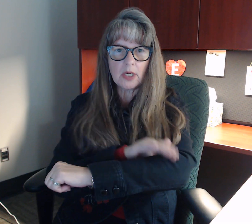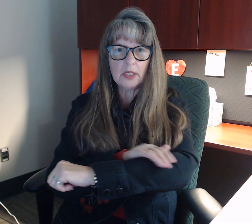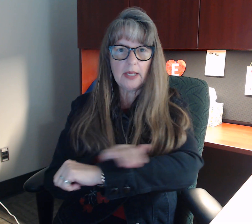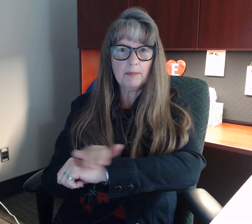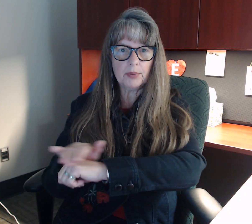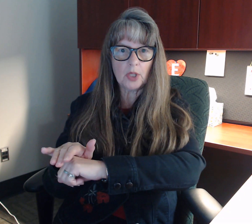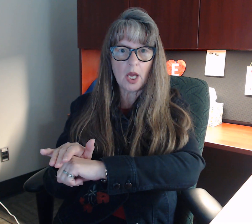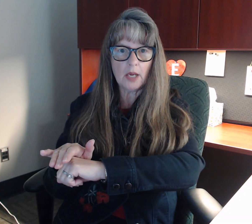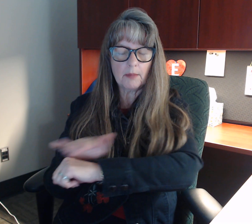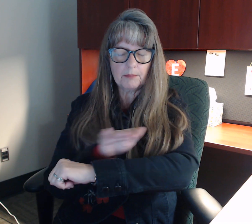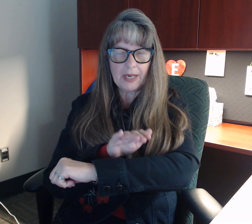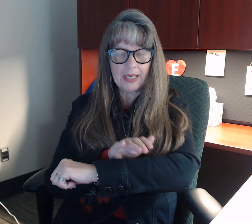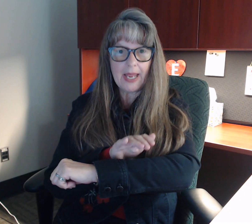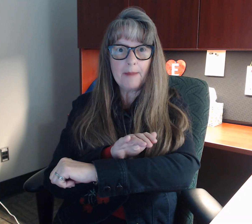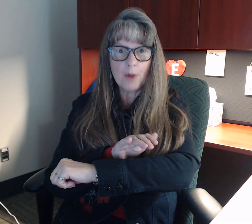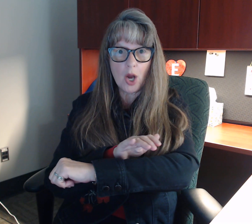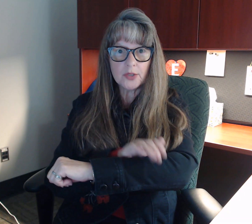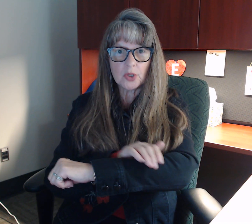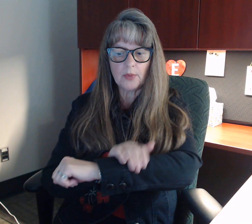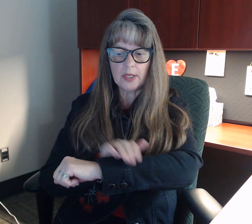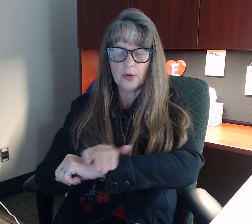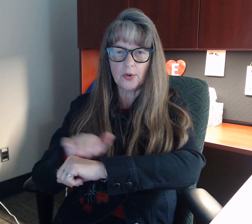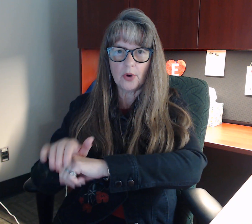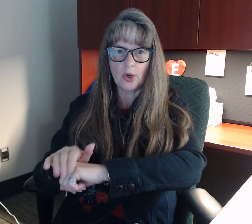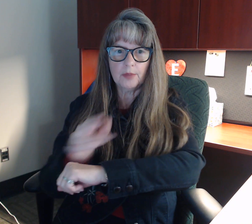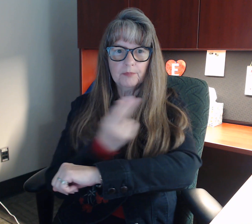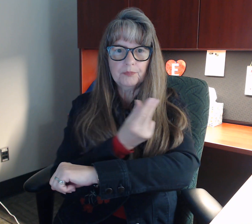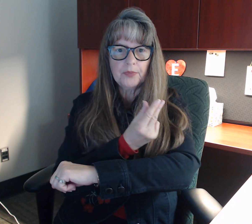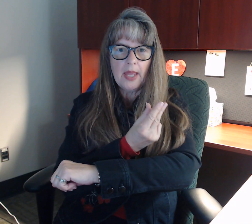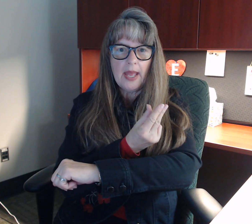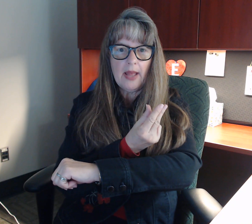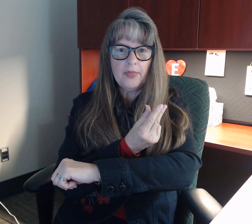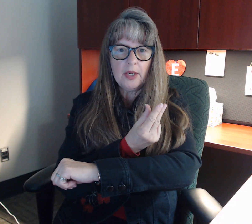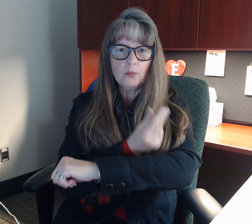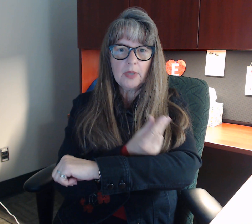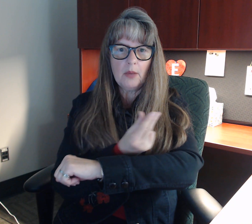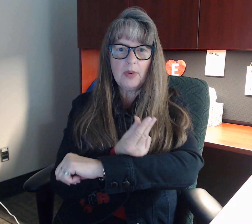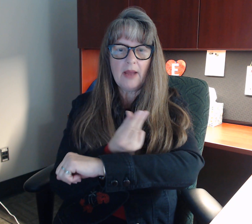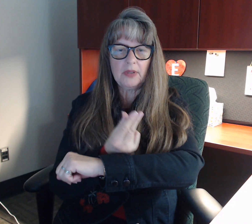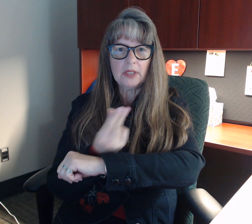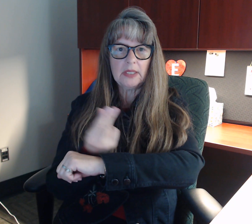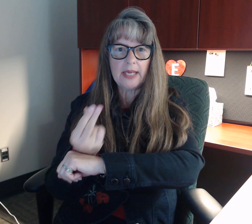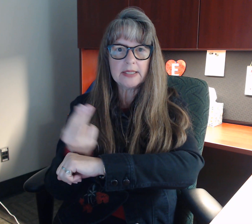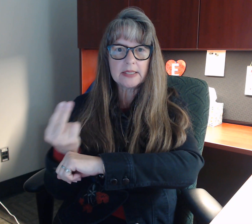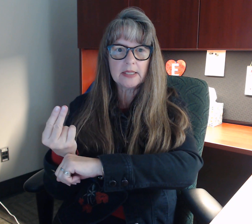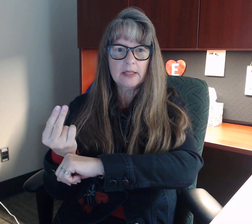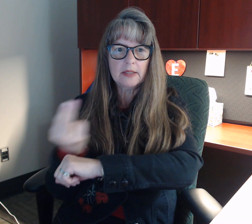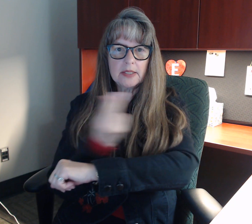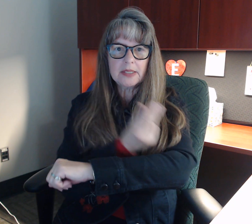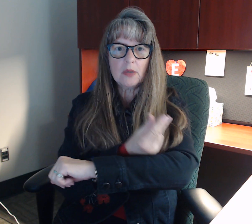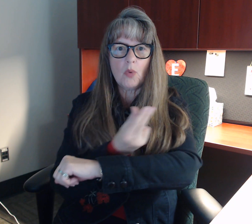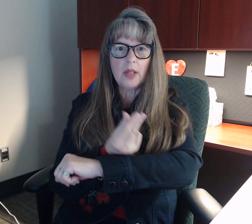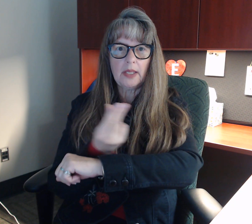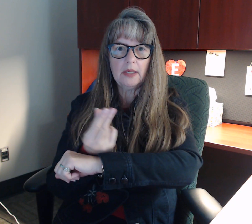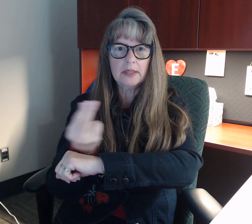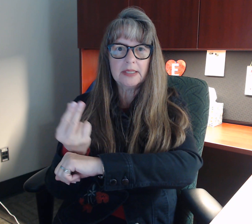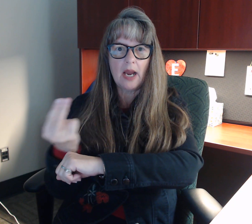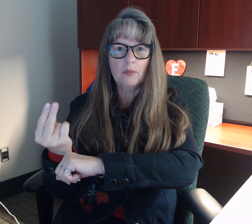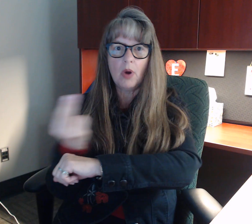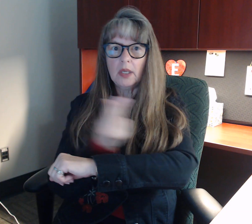clay pots are right here on our arm, and we have the little lights. This is Diwali, Diwali,